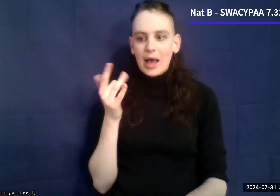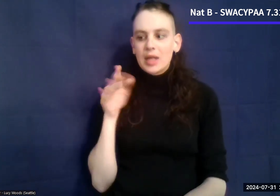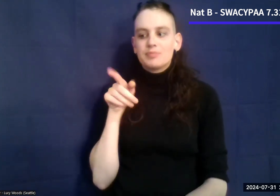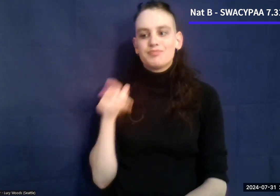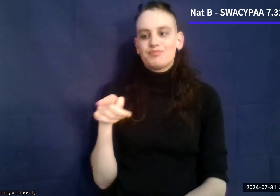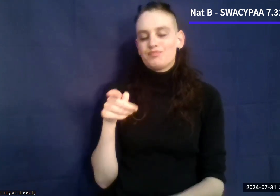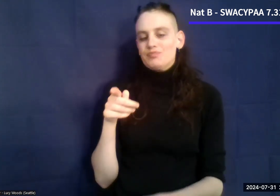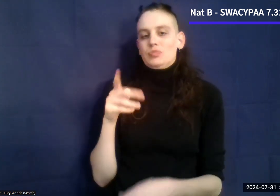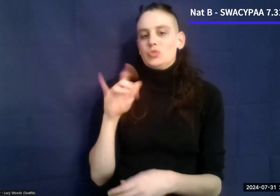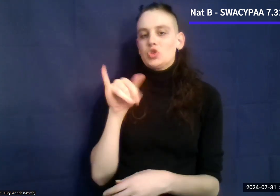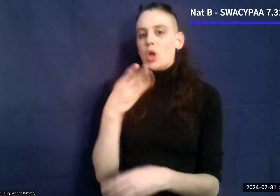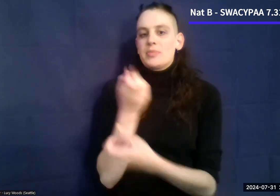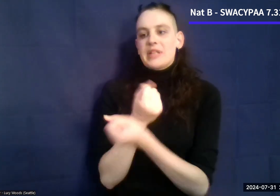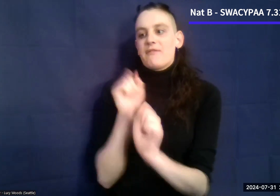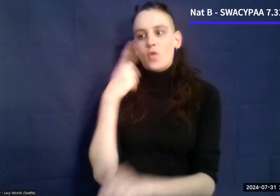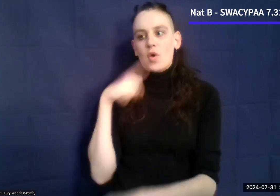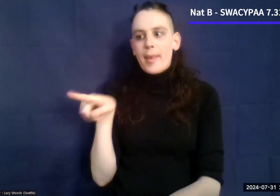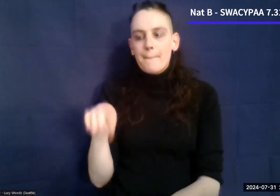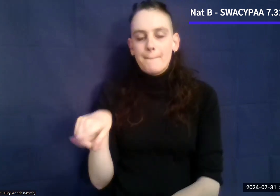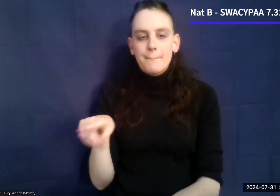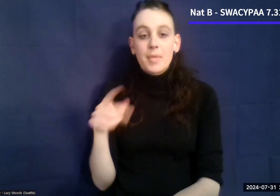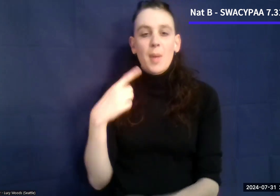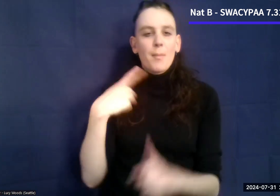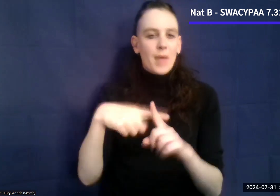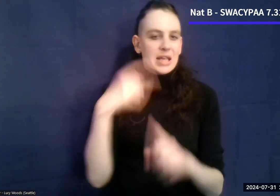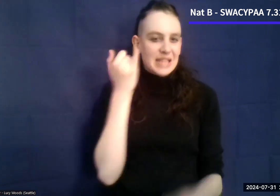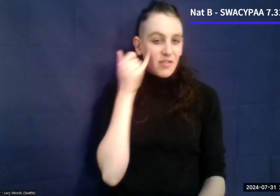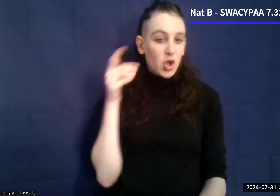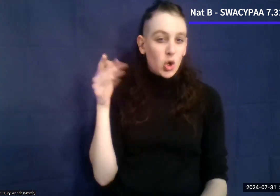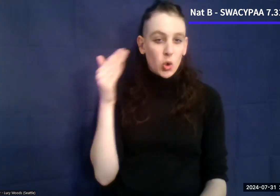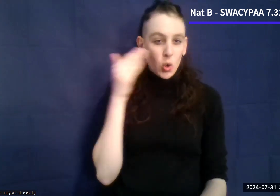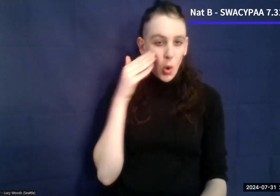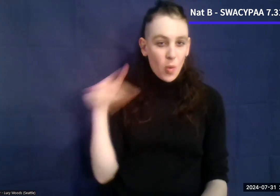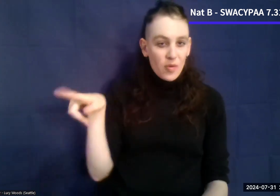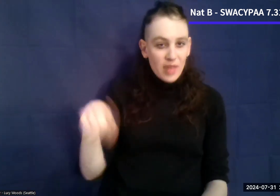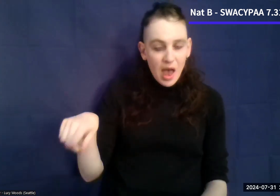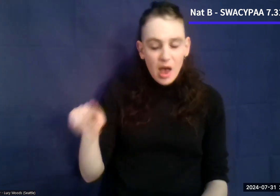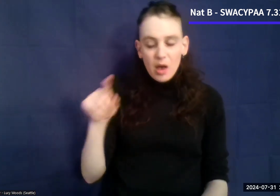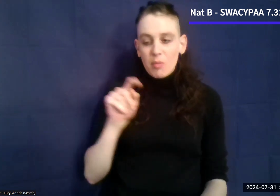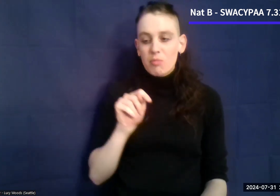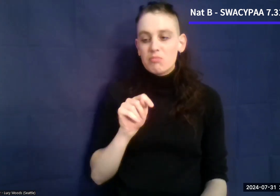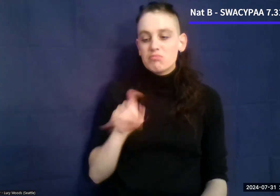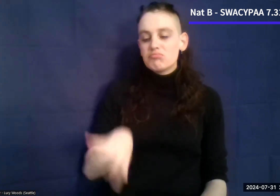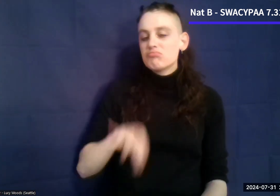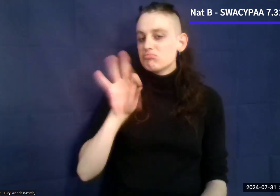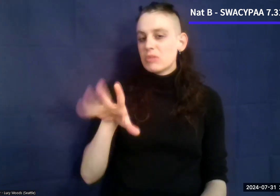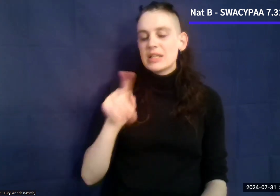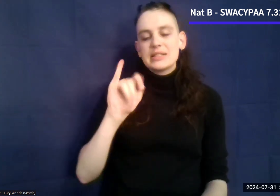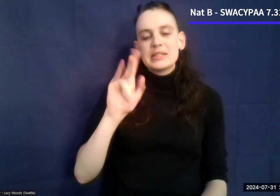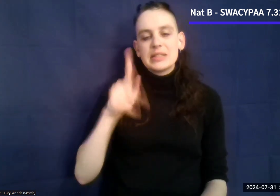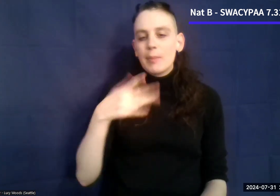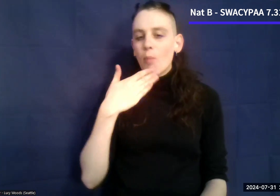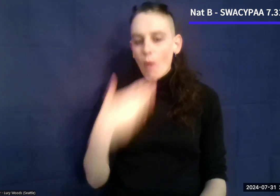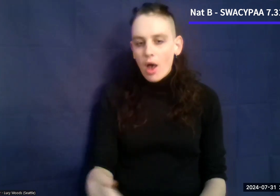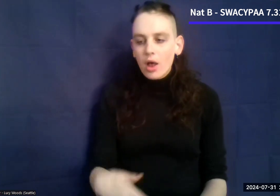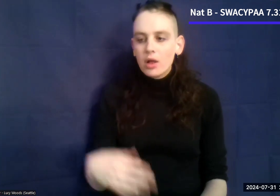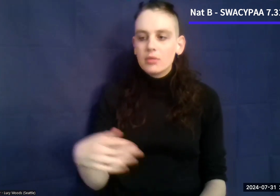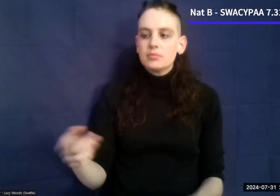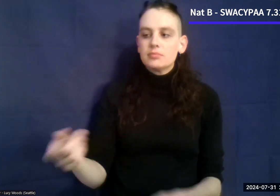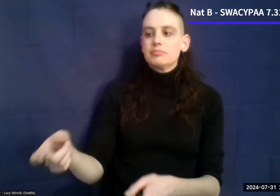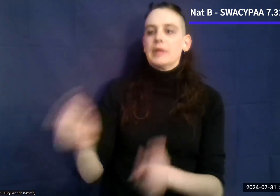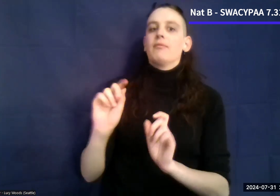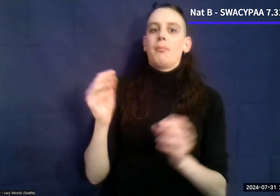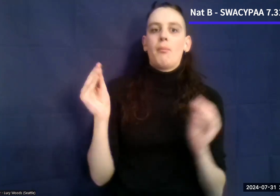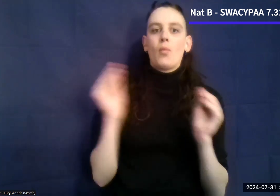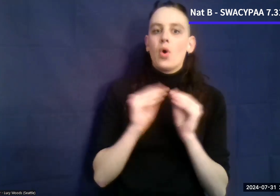for them. Plus, like if you like really know them, you've tipped them well, like they'll give you extra, right? And so that's what happened is